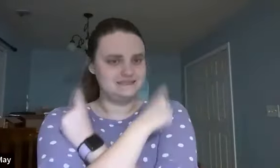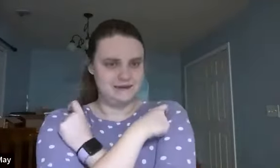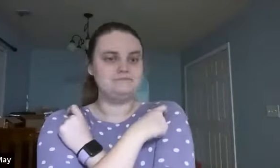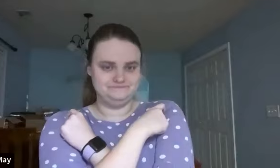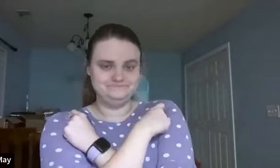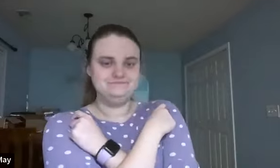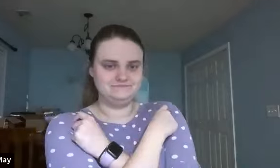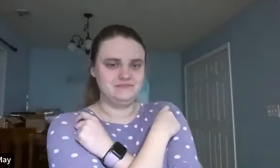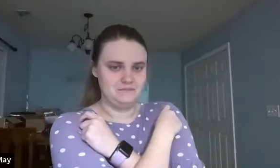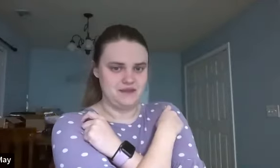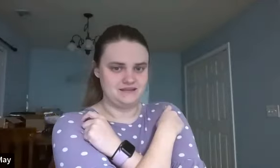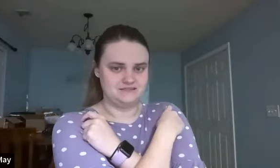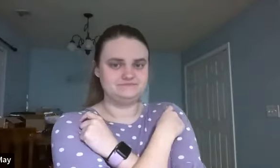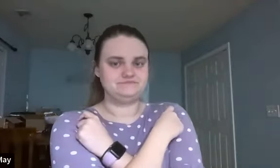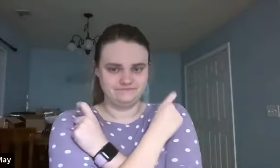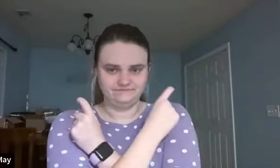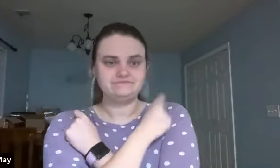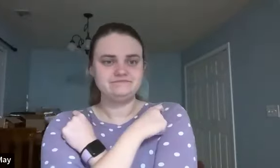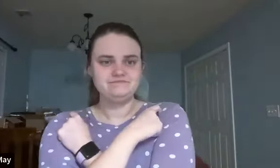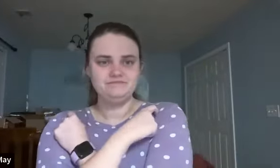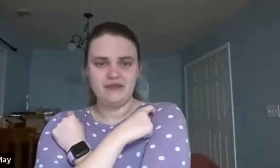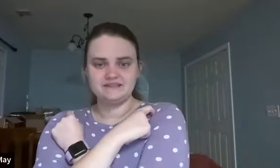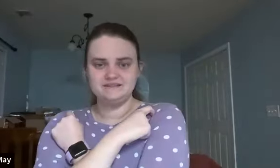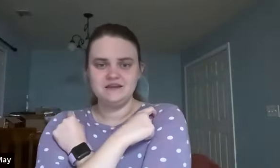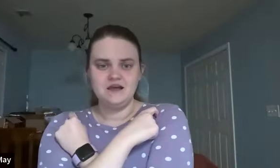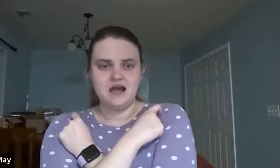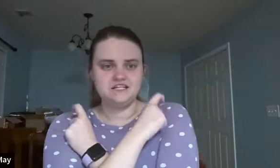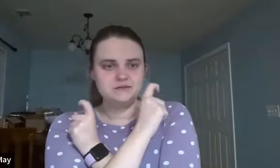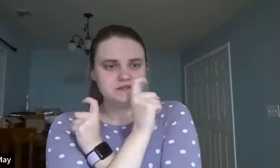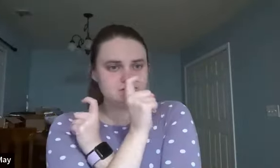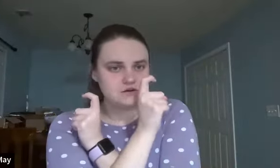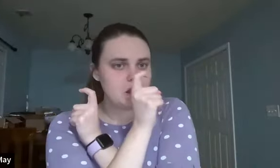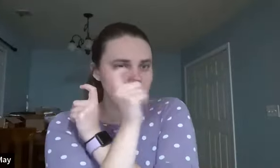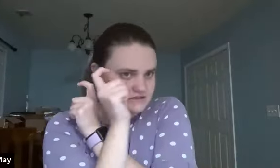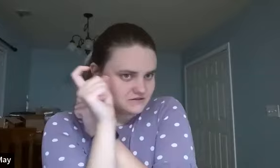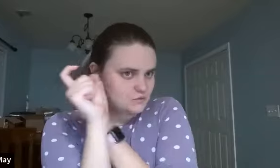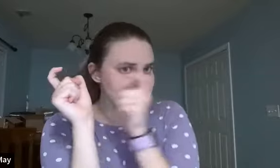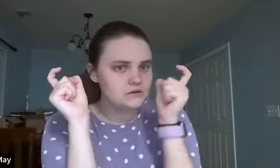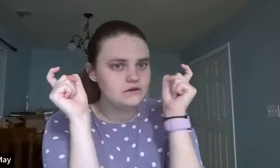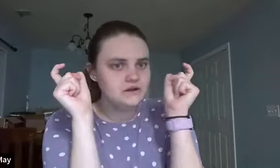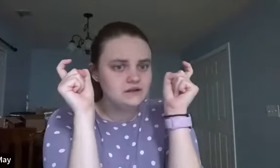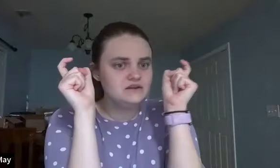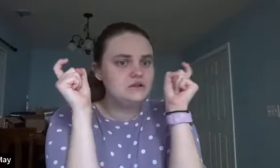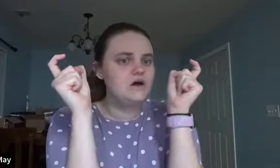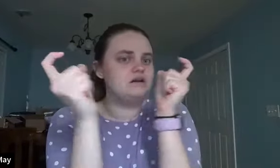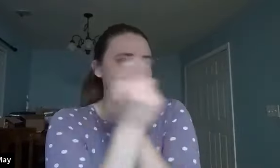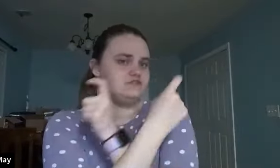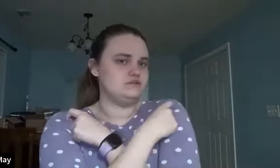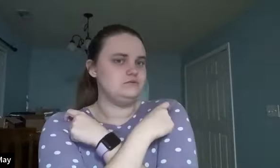Yeah. Bat. Bat. I just think about their little claws, like the one little claw on each of their